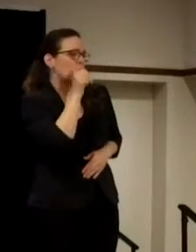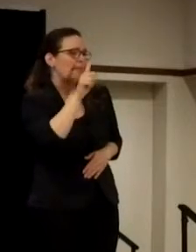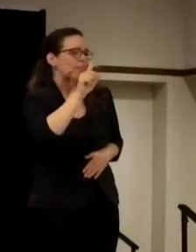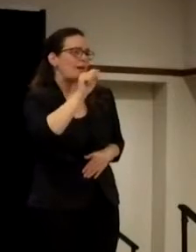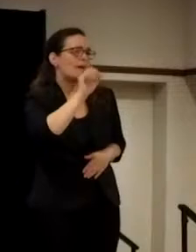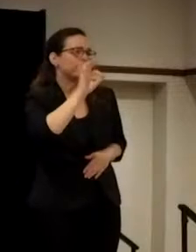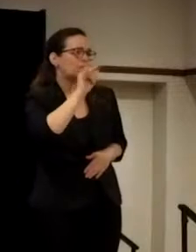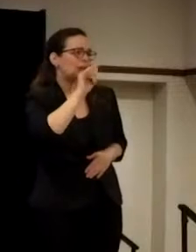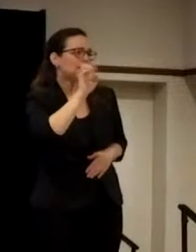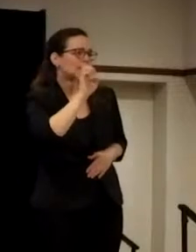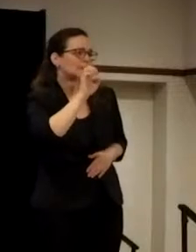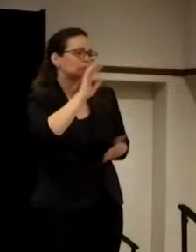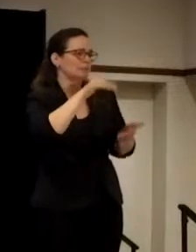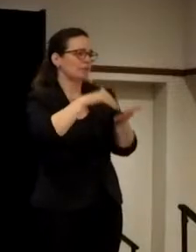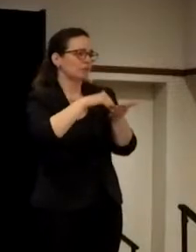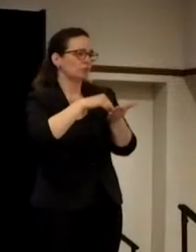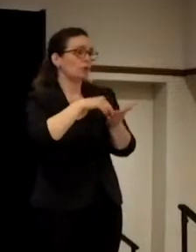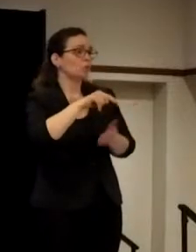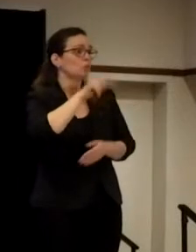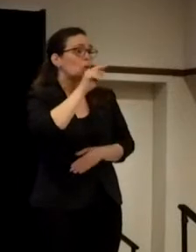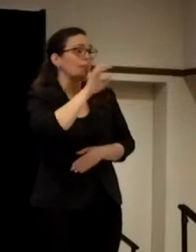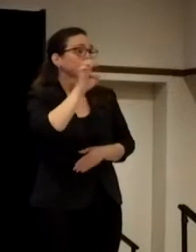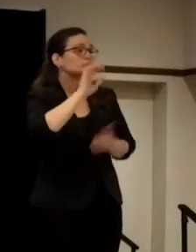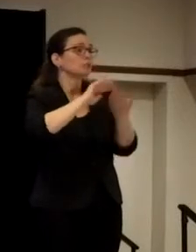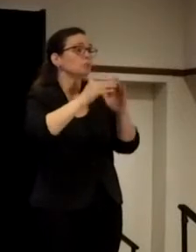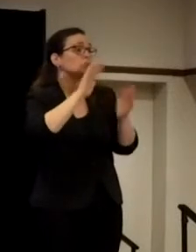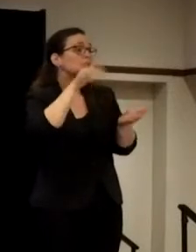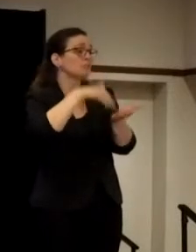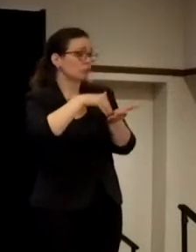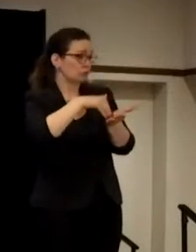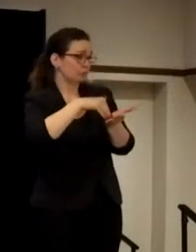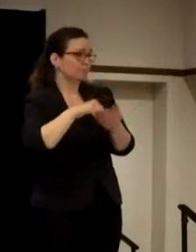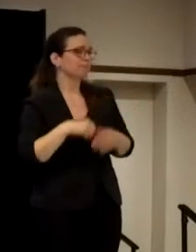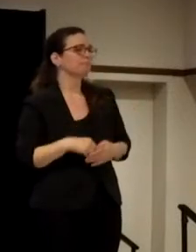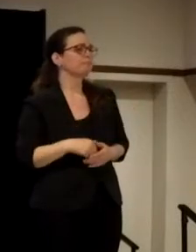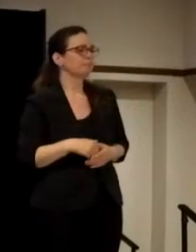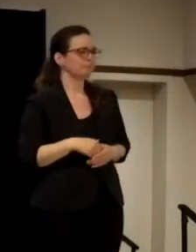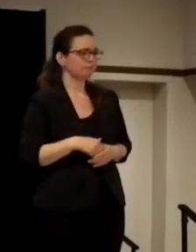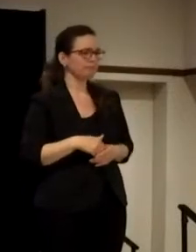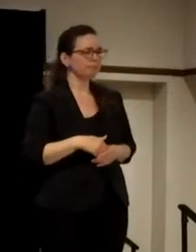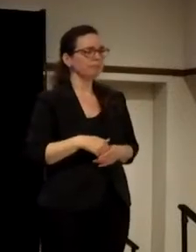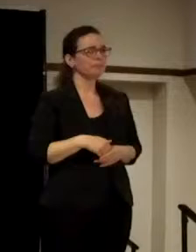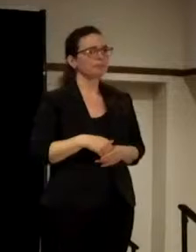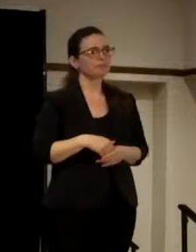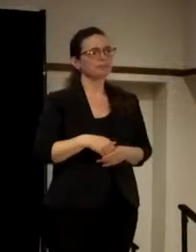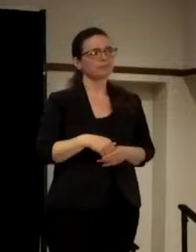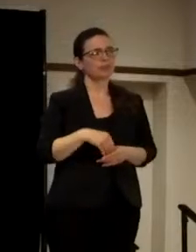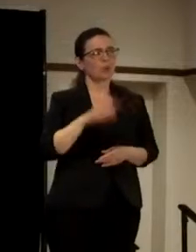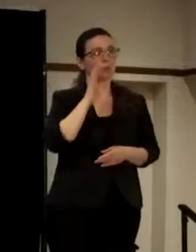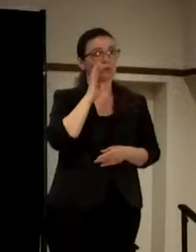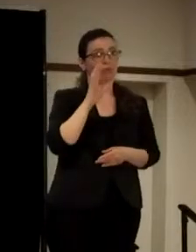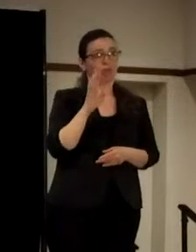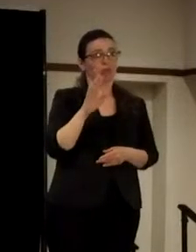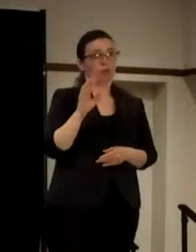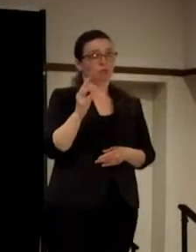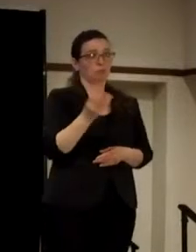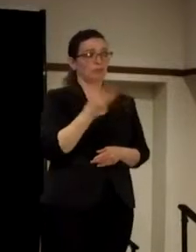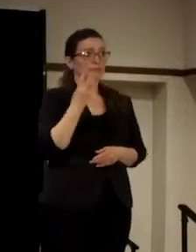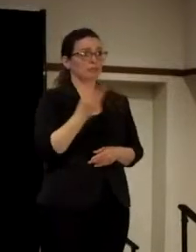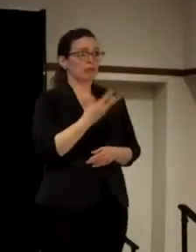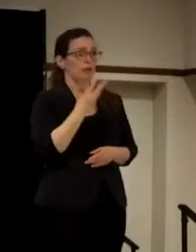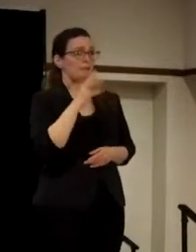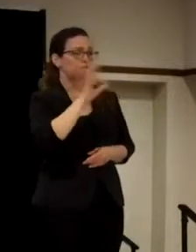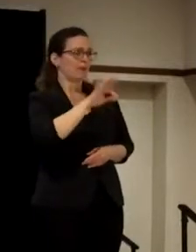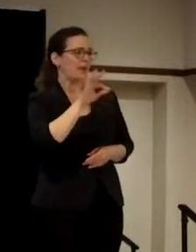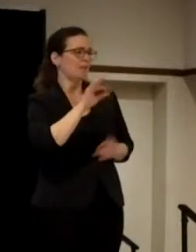Village Hall. So that's kind of a COVID update. A couple things related to the budget that I've gotten questions on from the